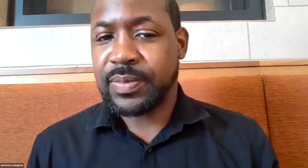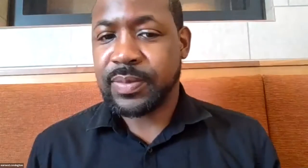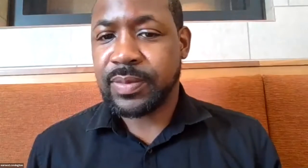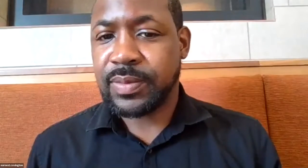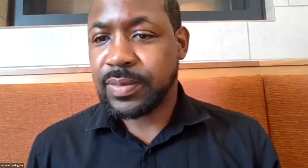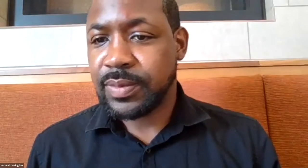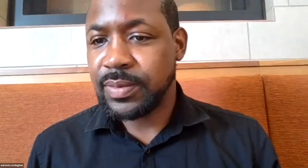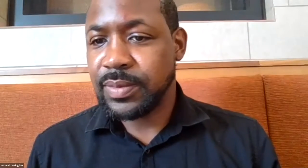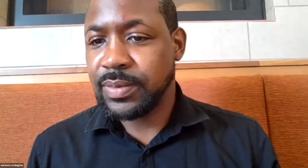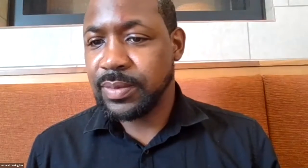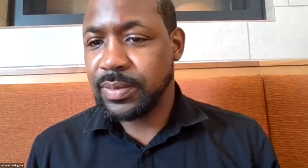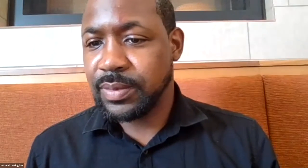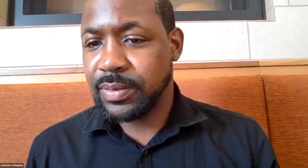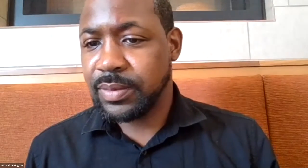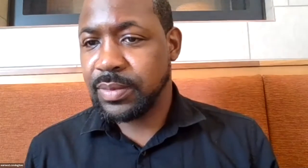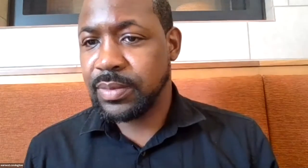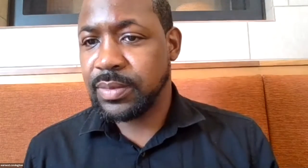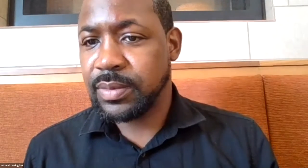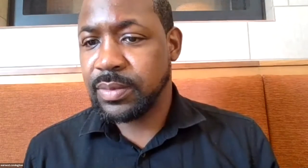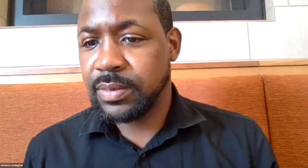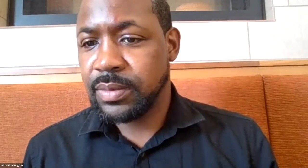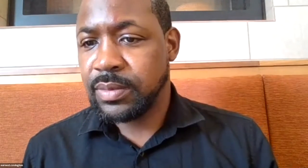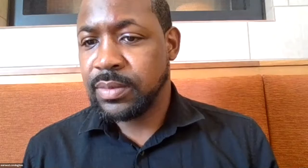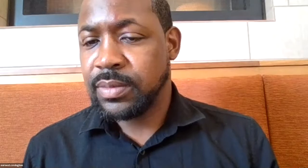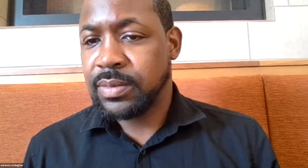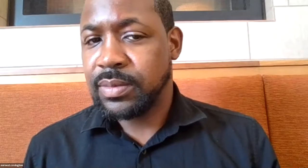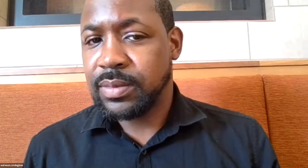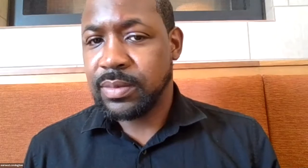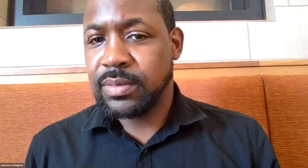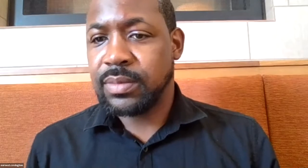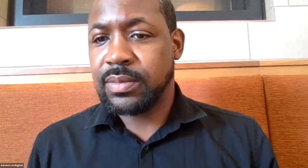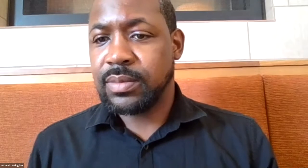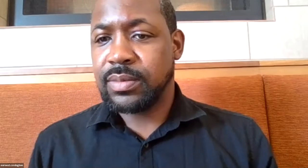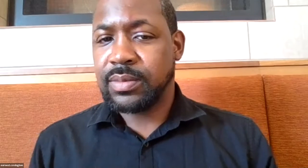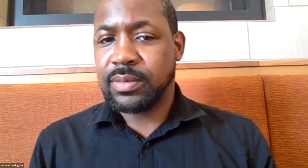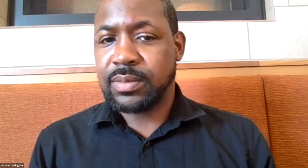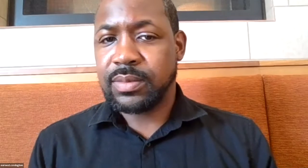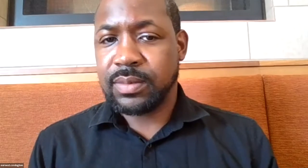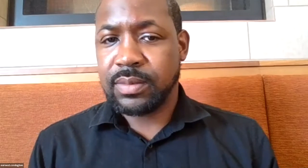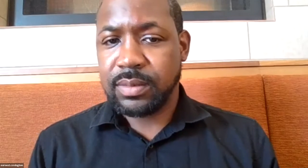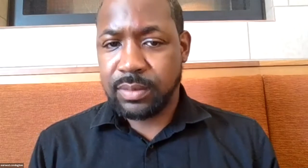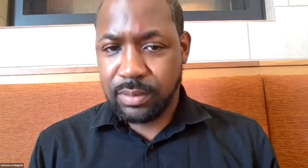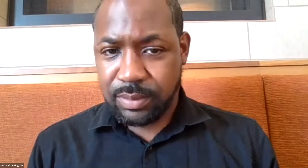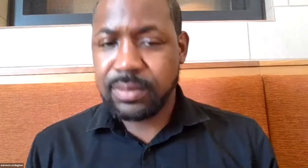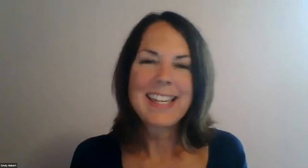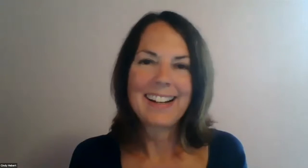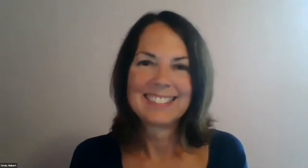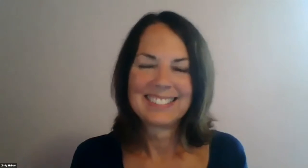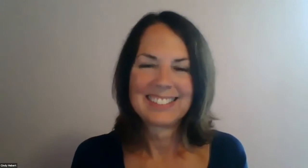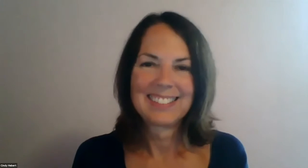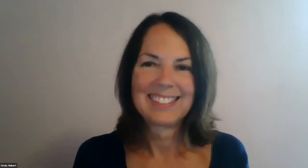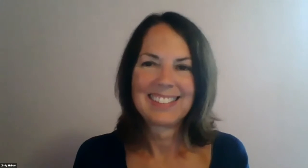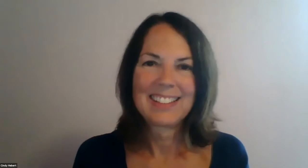writing. Cindy Hebert. Thank you so much for joining us. Thank you, Ernest. I'm glad to be